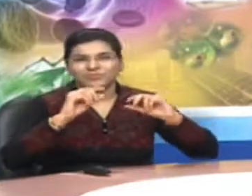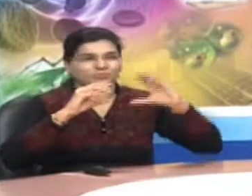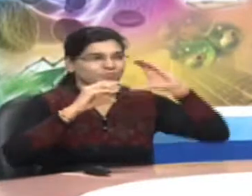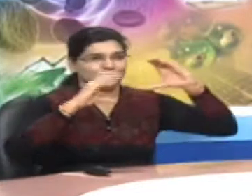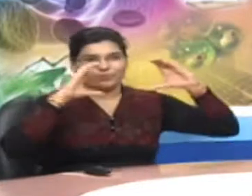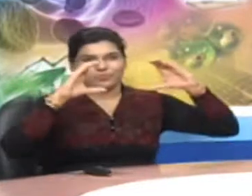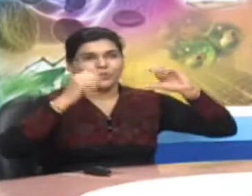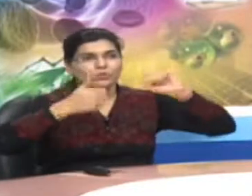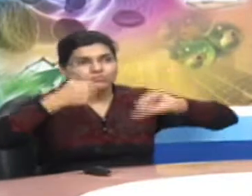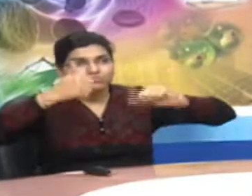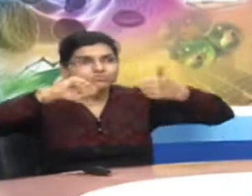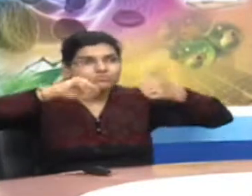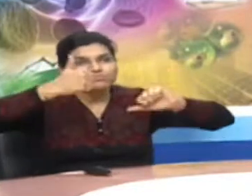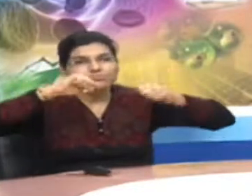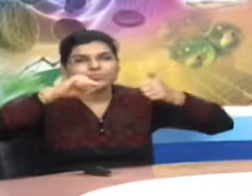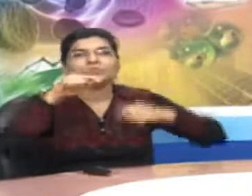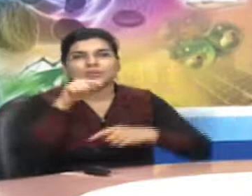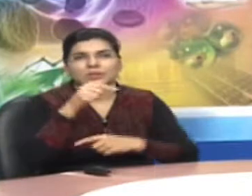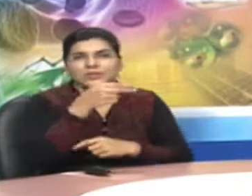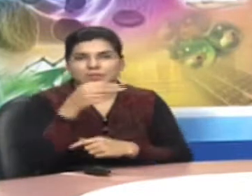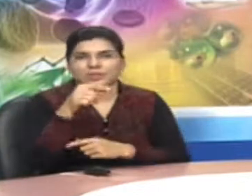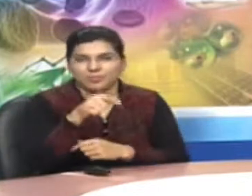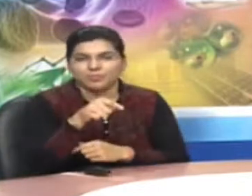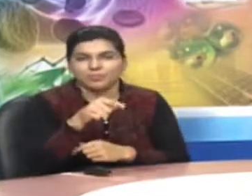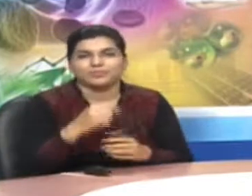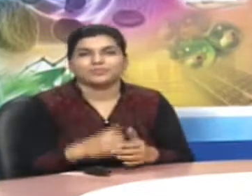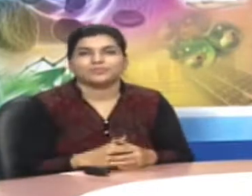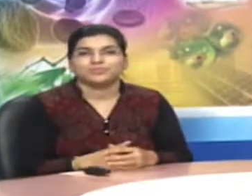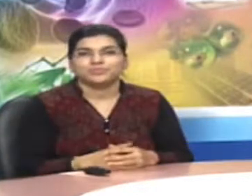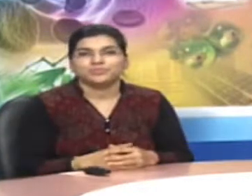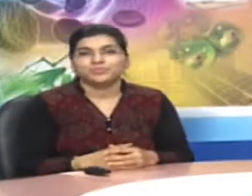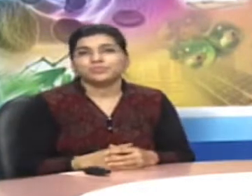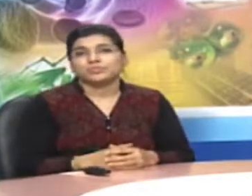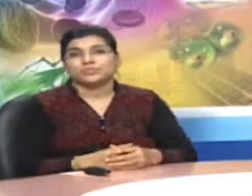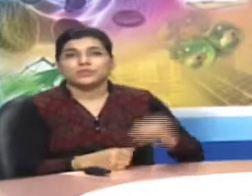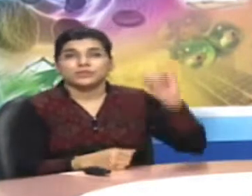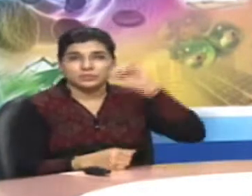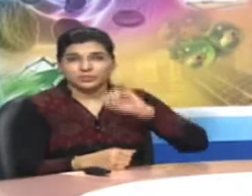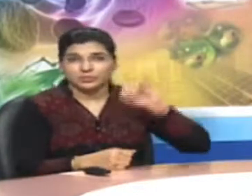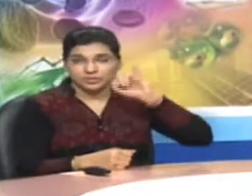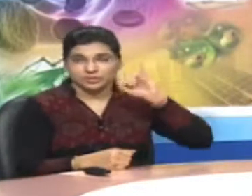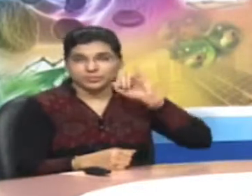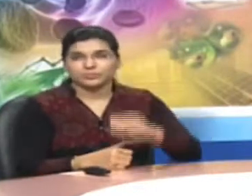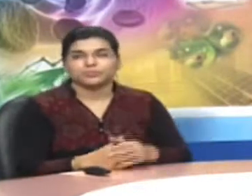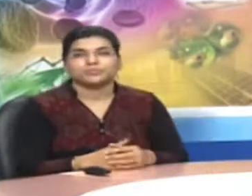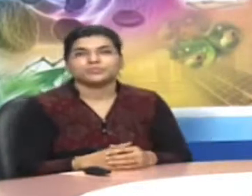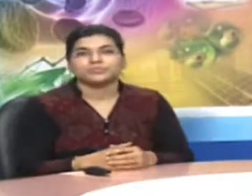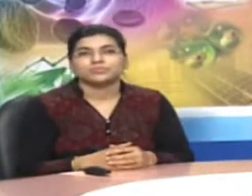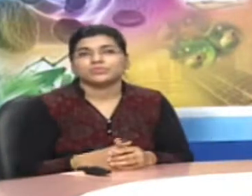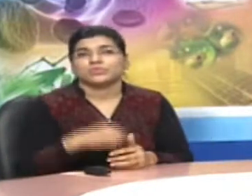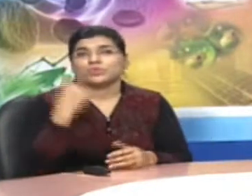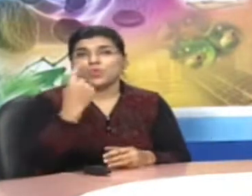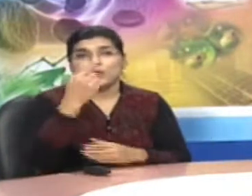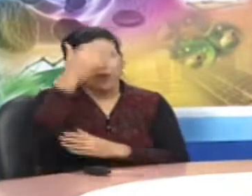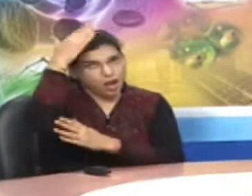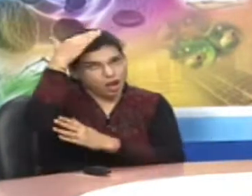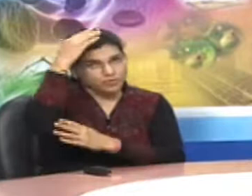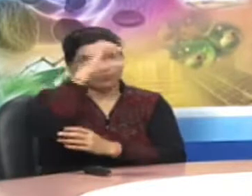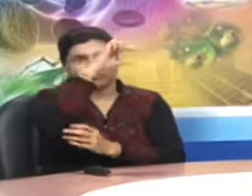Or you can show the differentiation of price or anything you find suitable. Sixth is